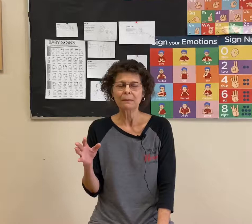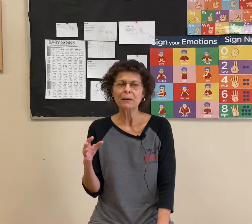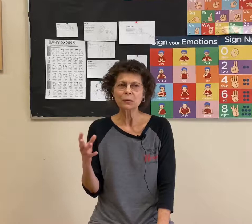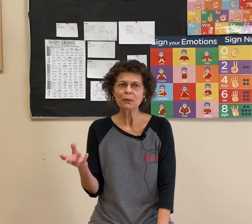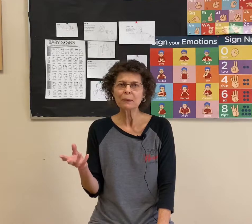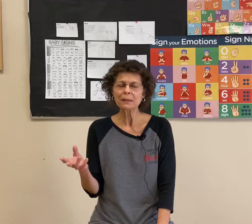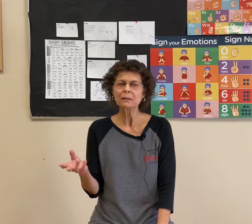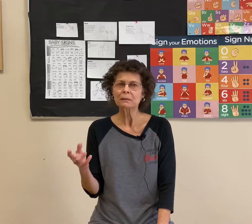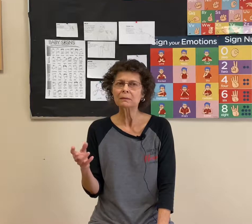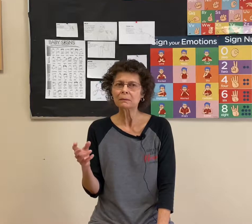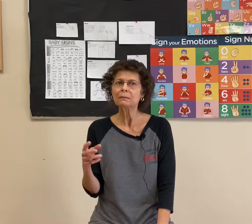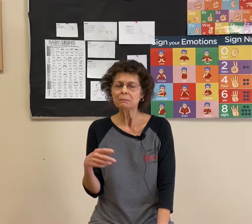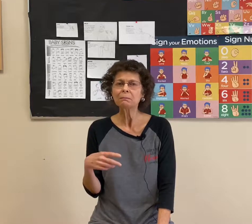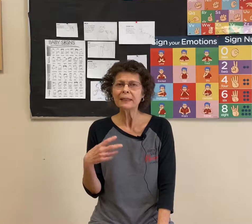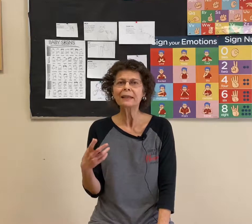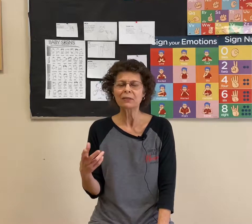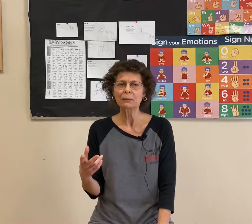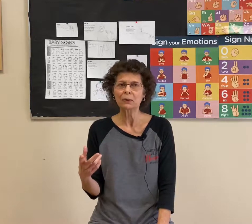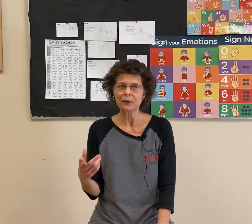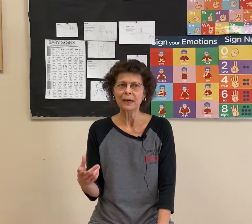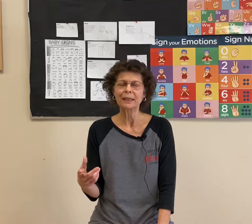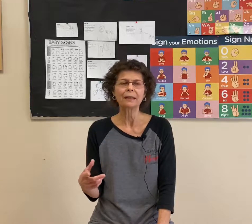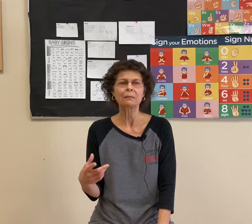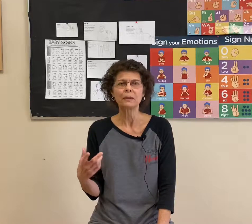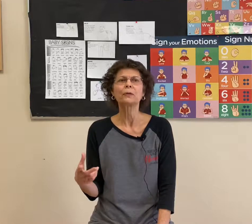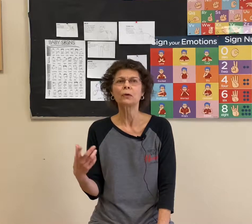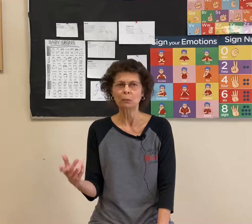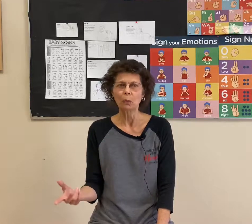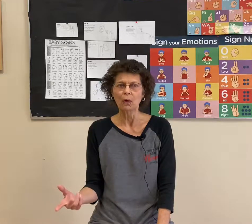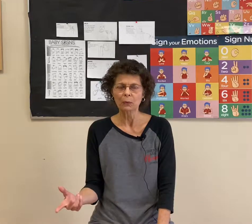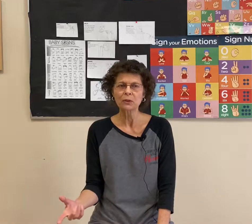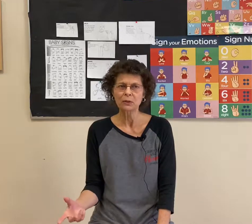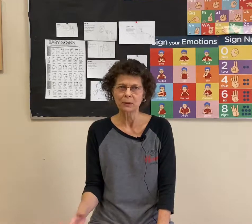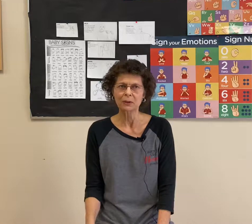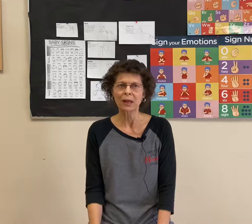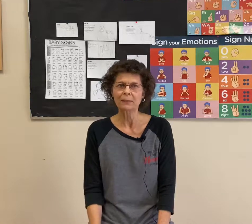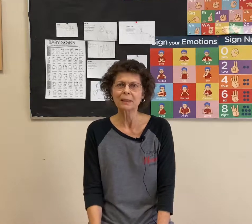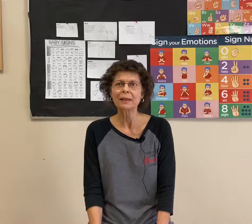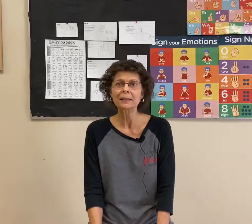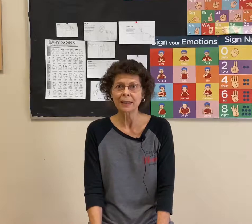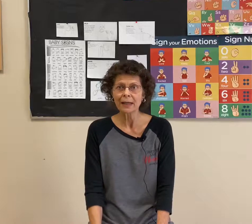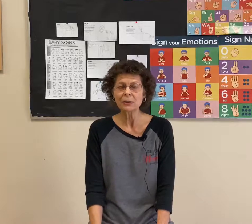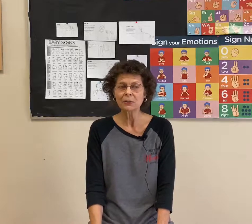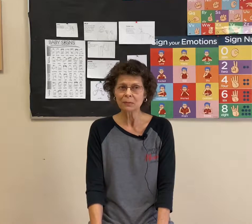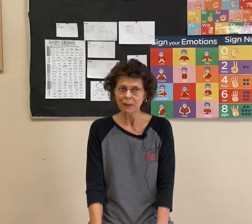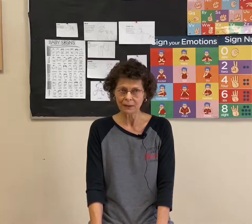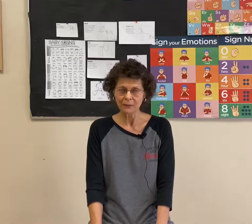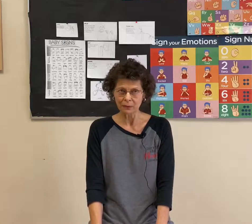12 months, many of them are signing milk or more, which are the most common signs that I use in my infant room.